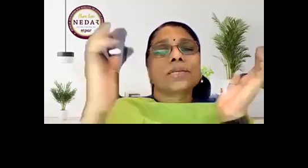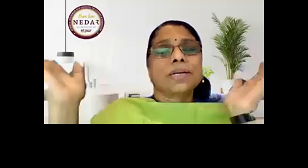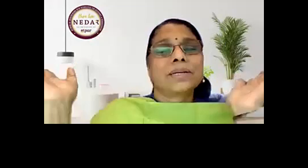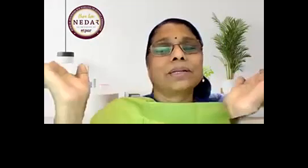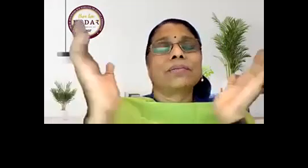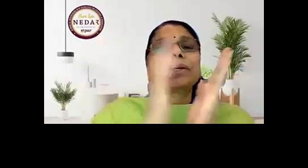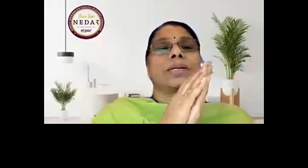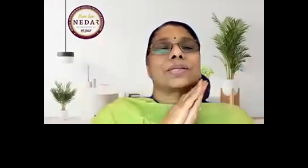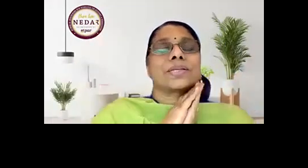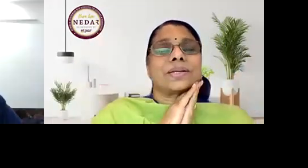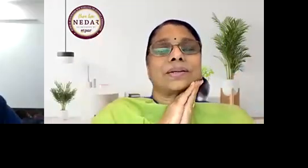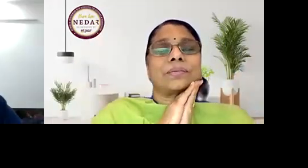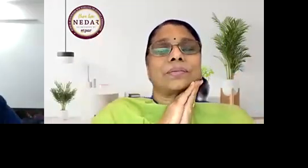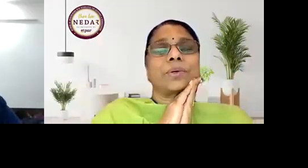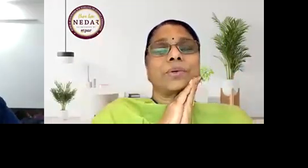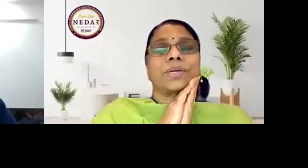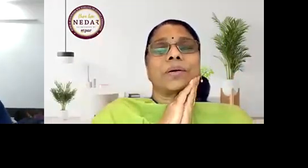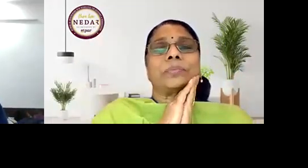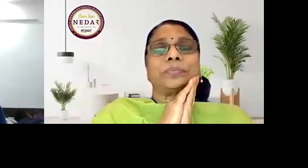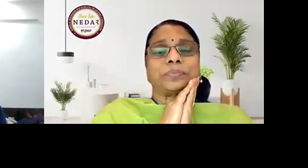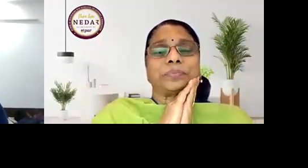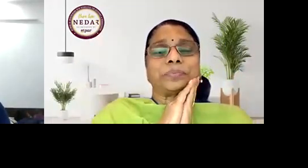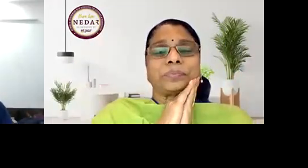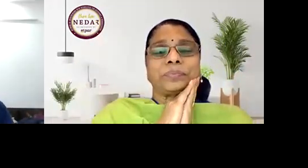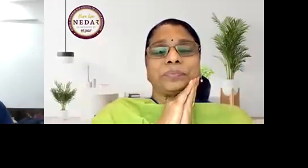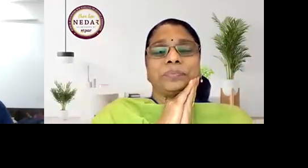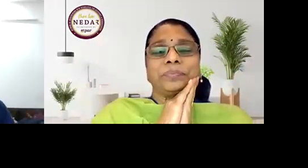Now at least the world has become closer.